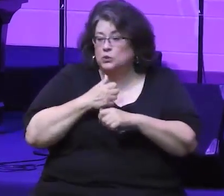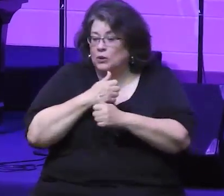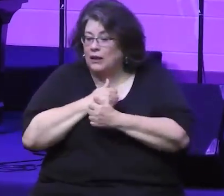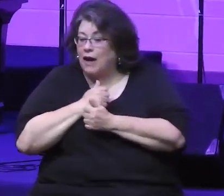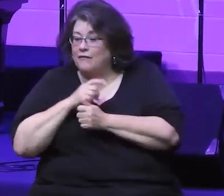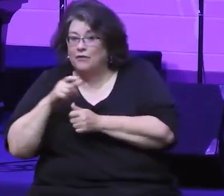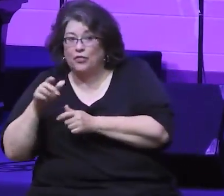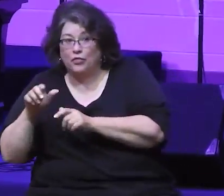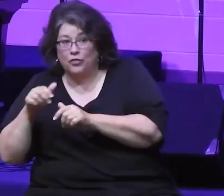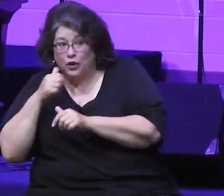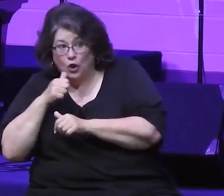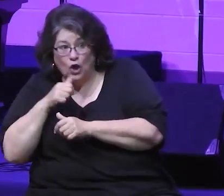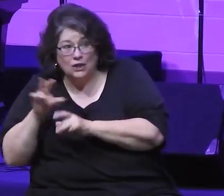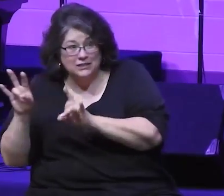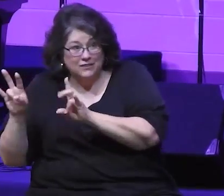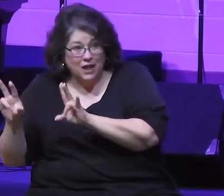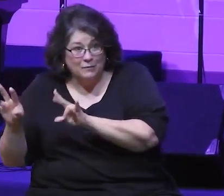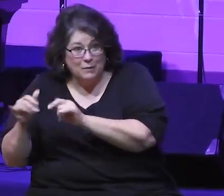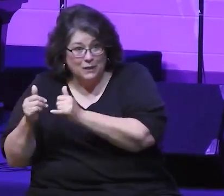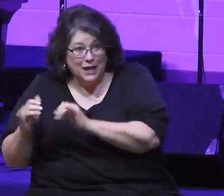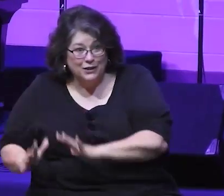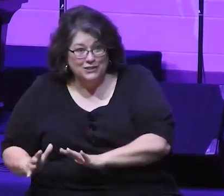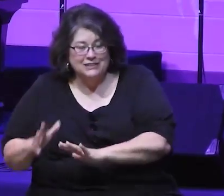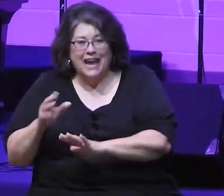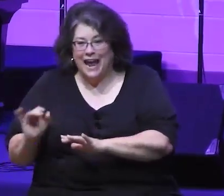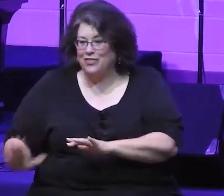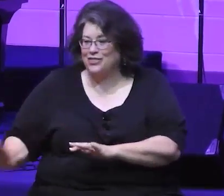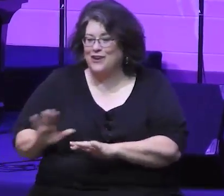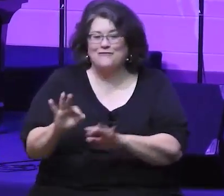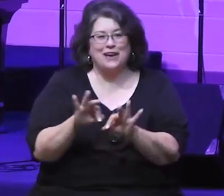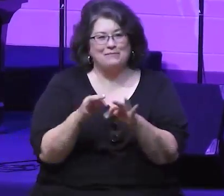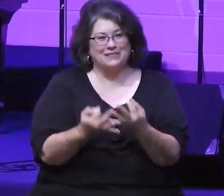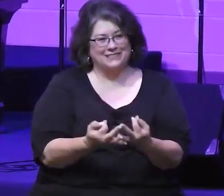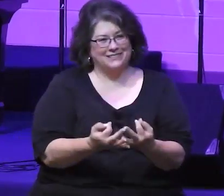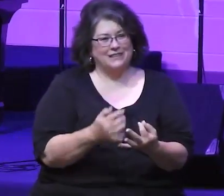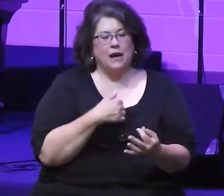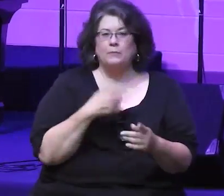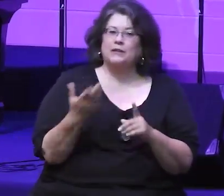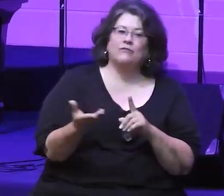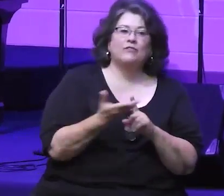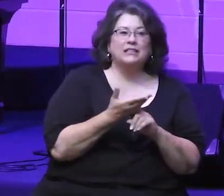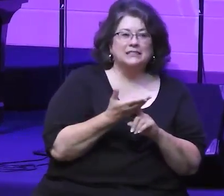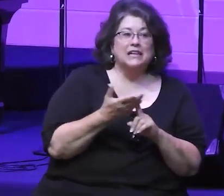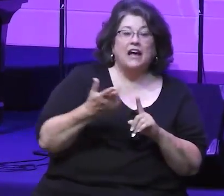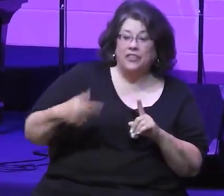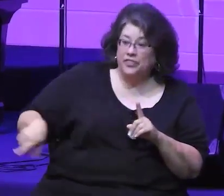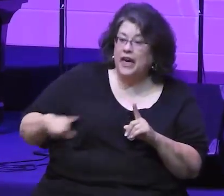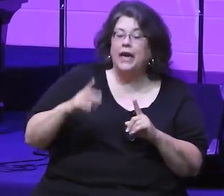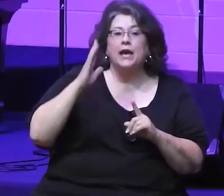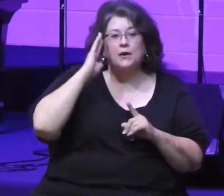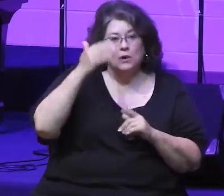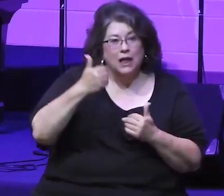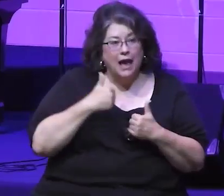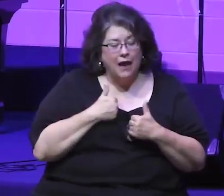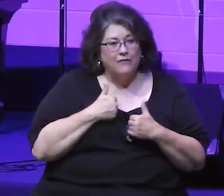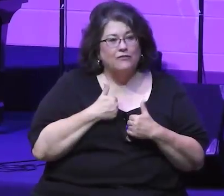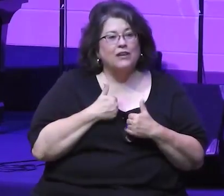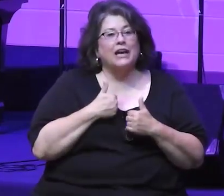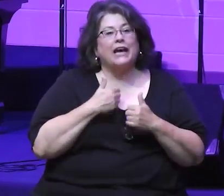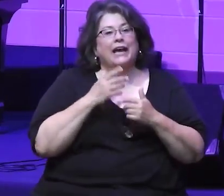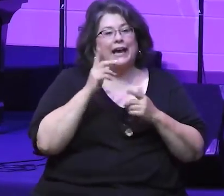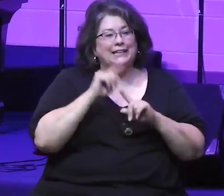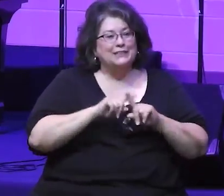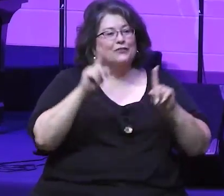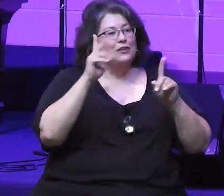convinced, and most of them don't know I'm a Christian, but I'm convinced they'll have a different experience if I take this motivation of whole